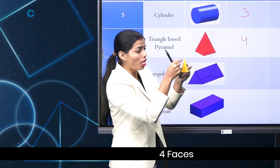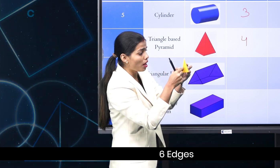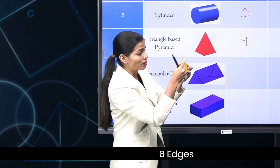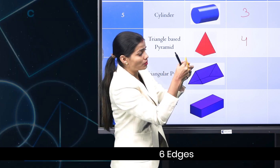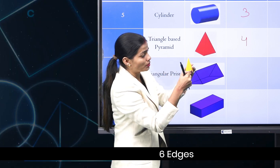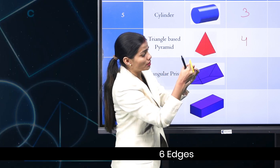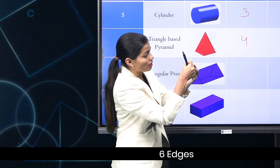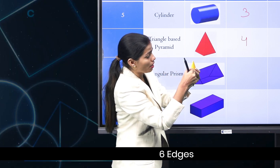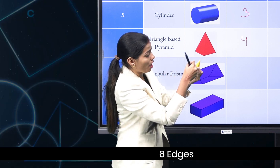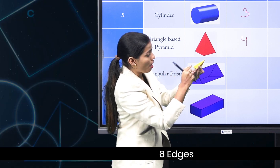6 edges,